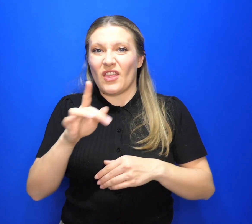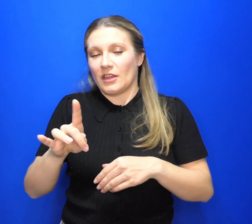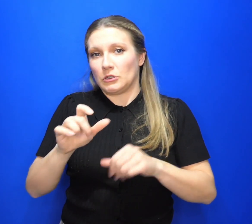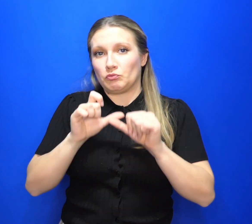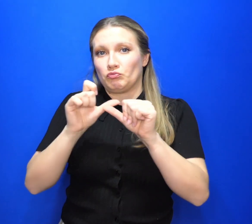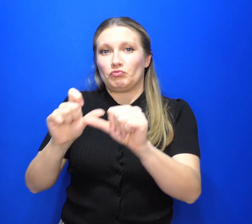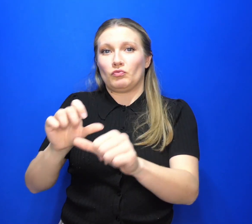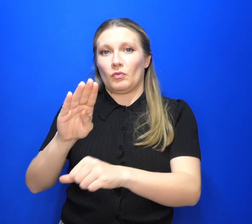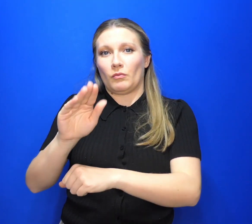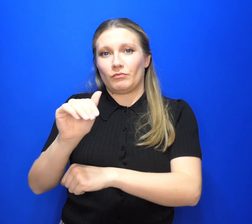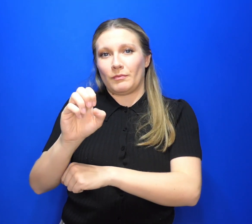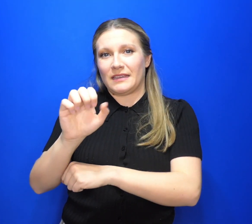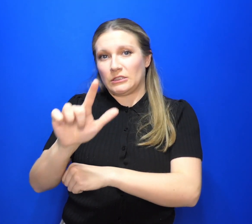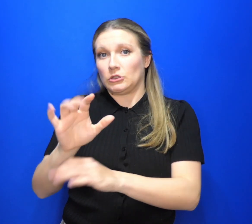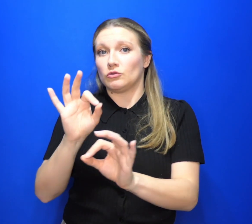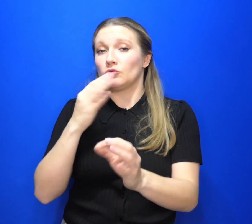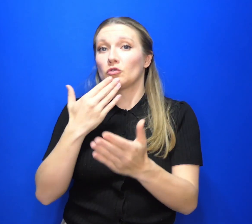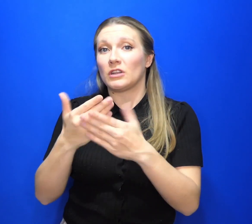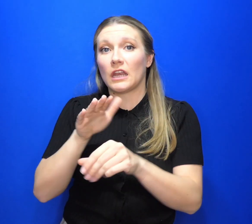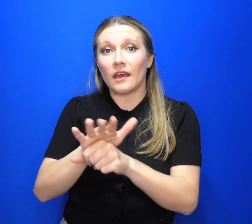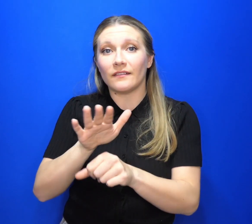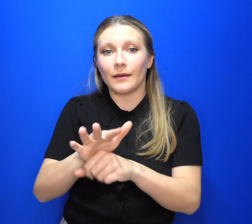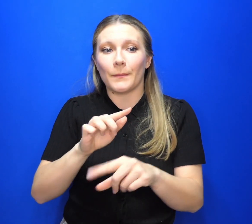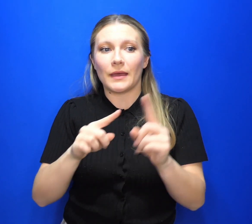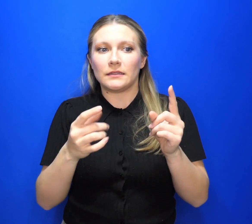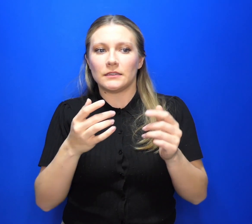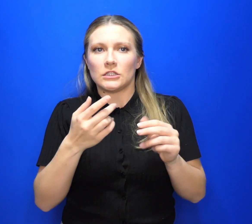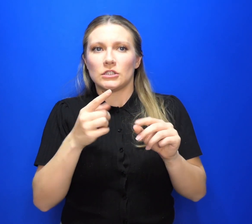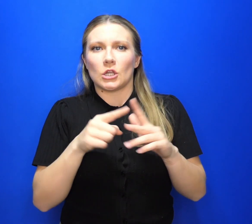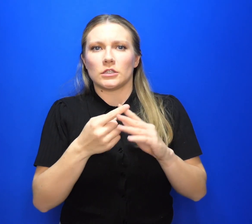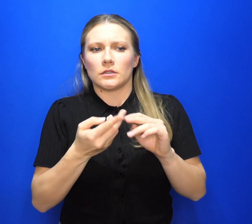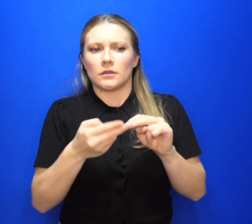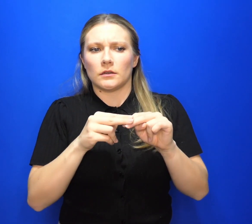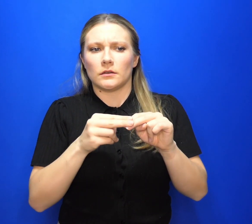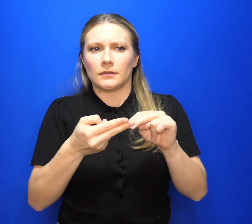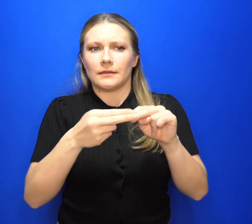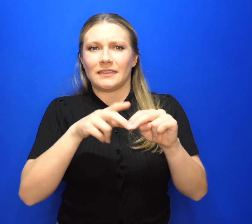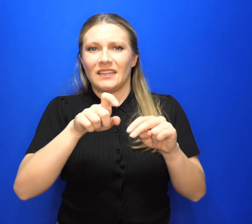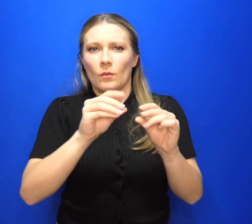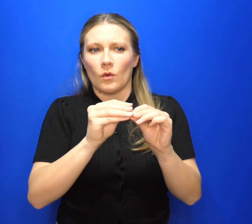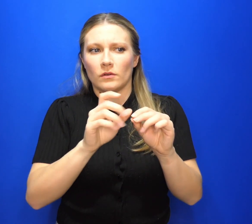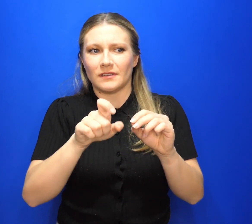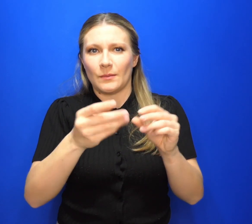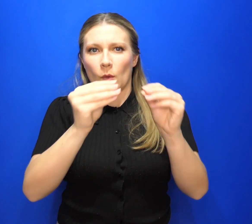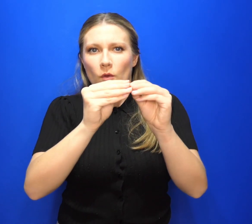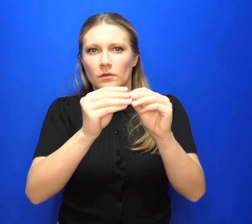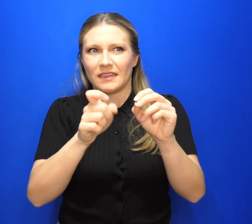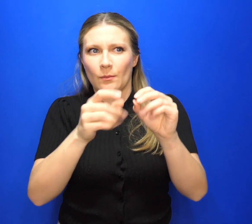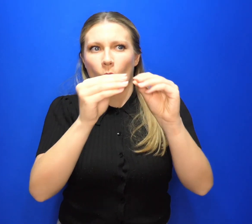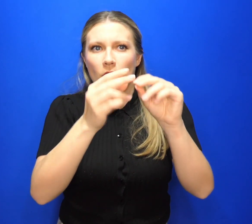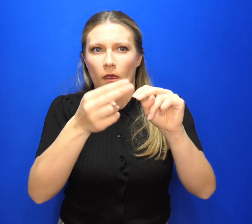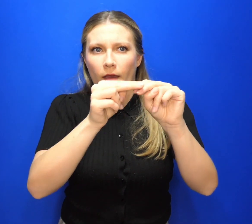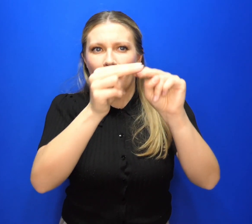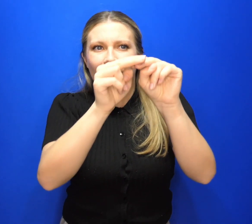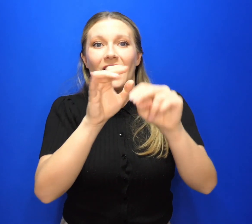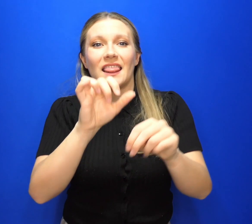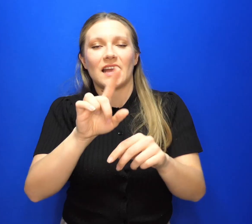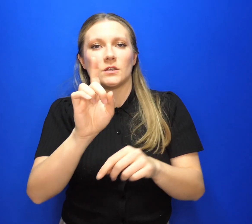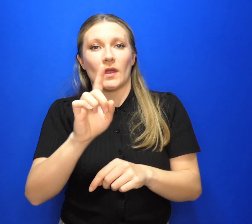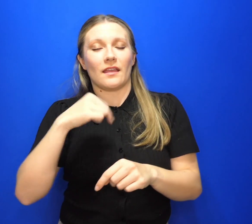it for them. Right. And then it starts to inch and creep and change. And that's where, again, like that psychological piece